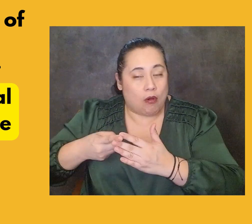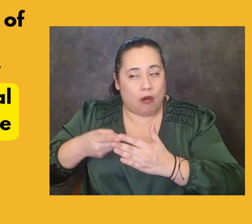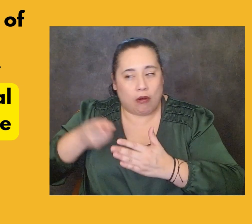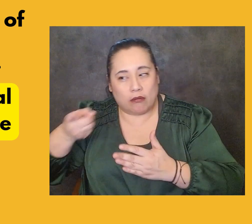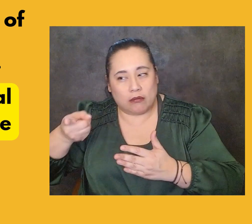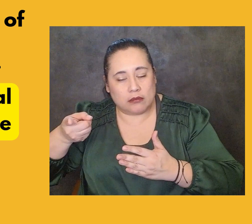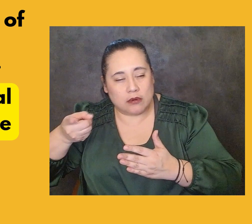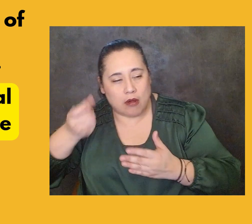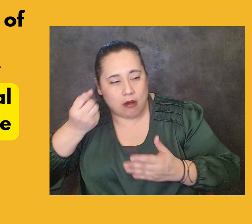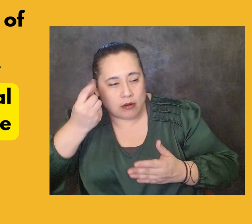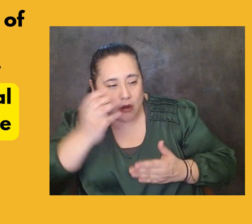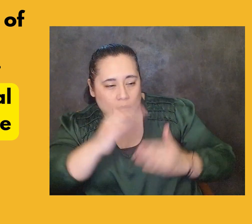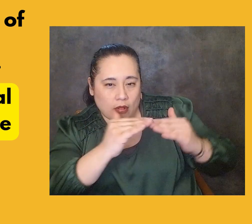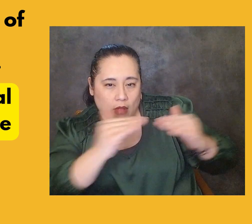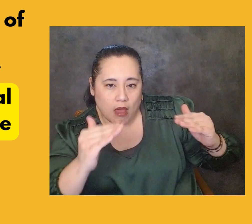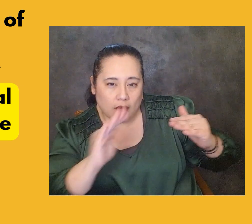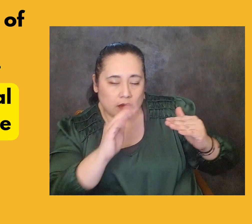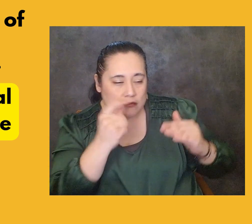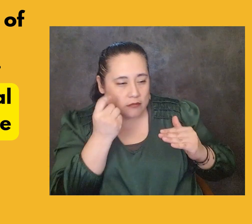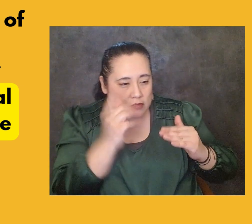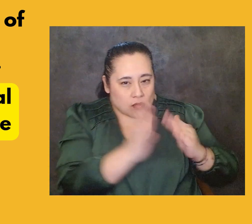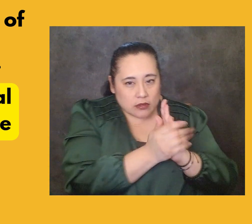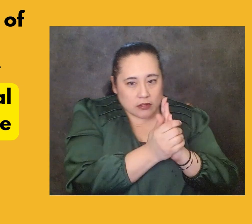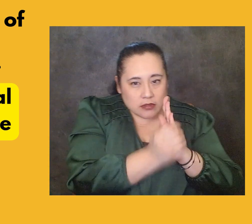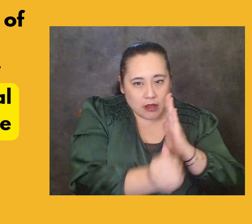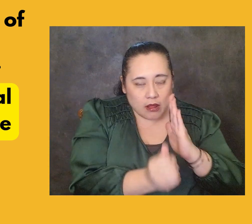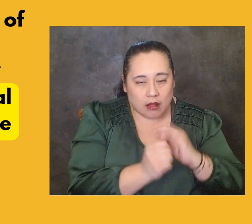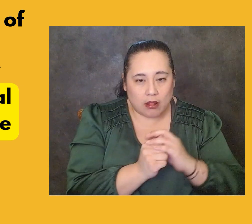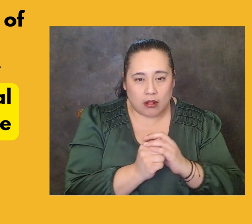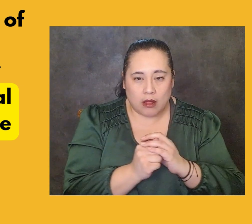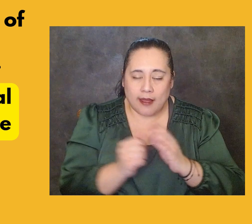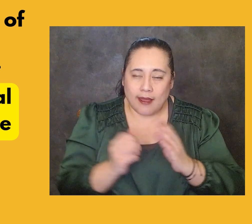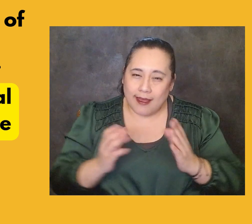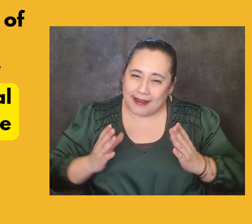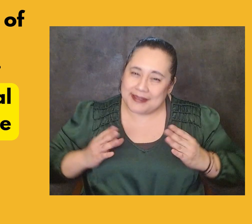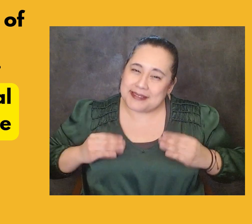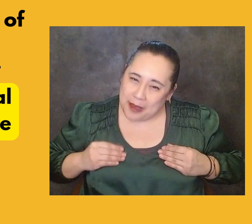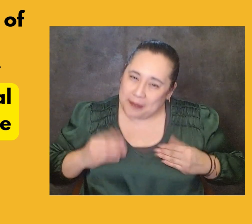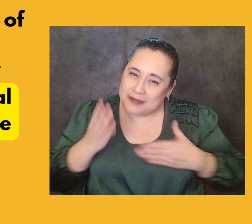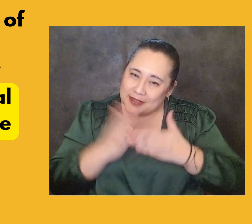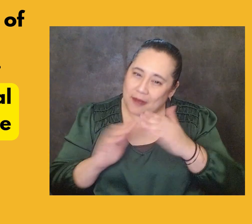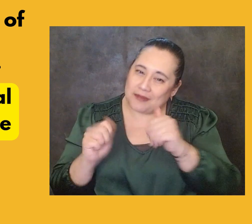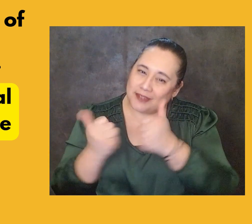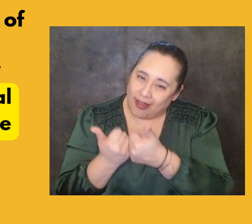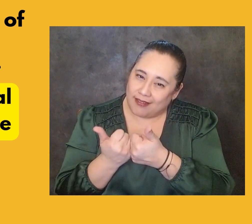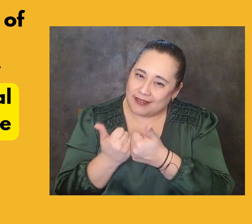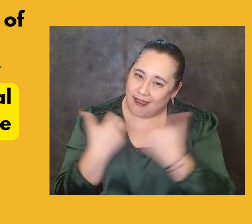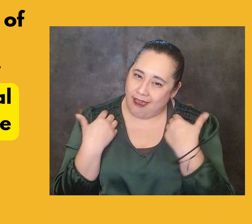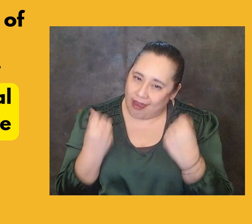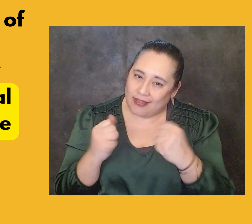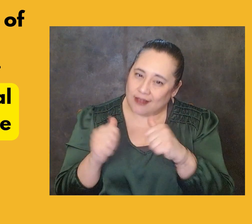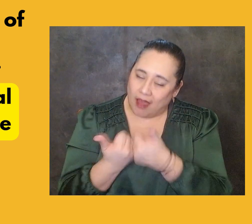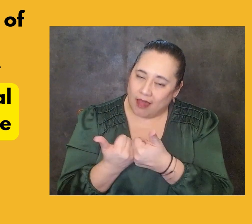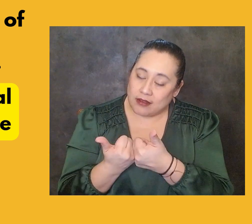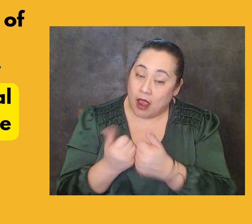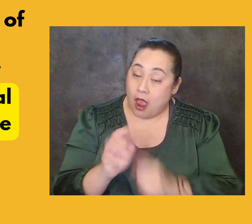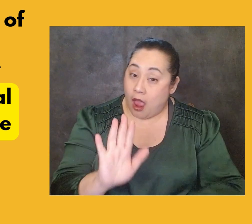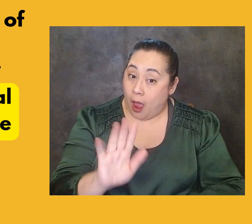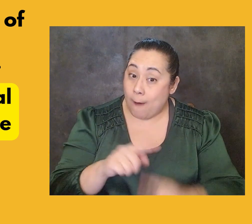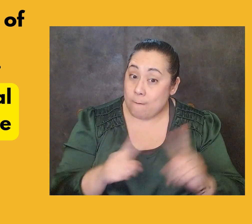start to understand, the coordinator's understanding your level, you're understanding your